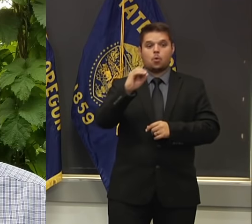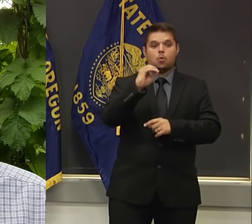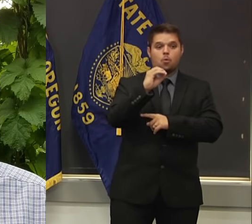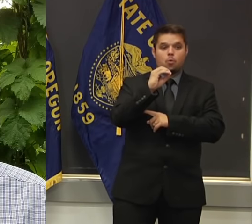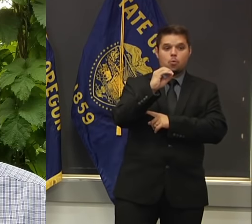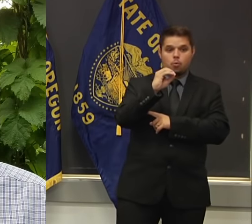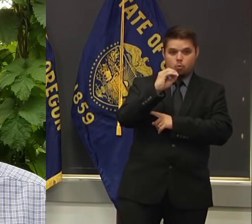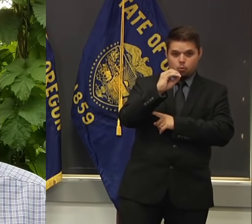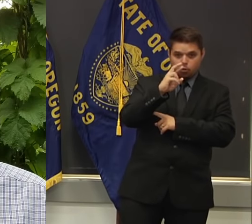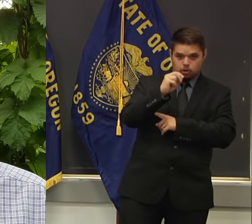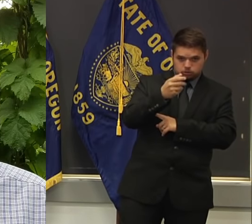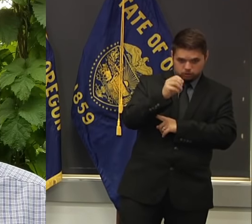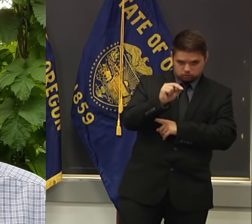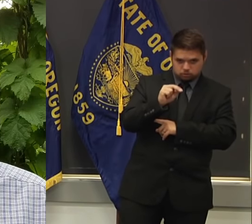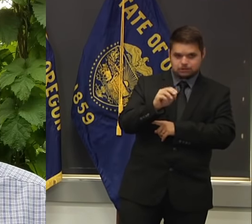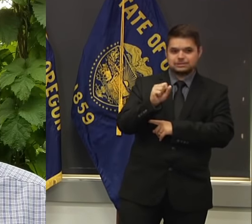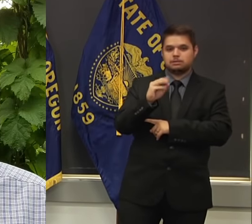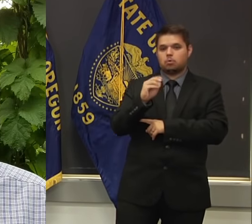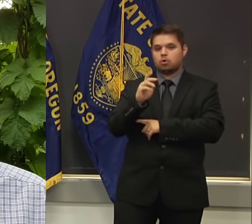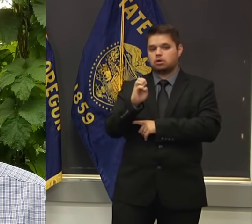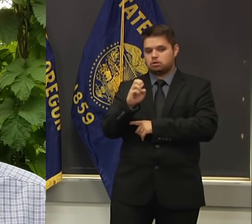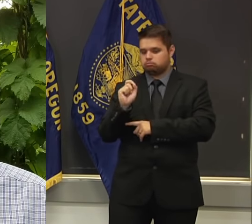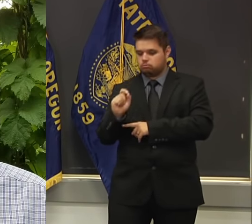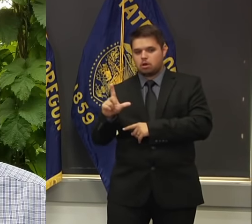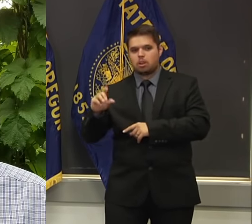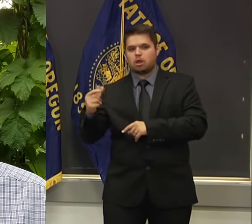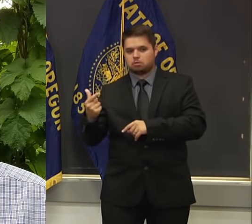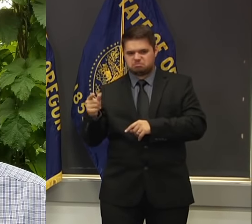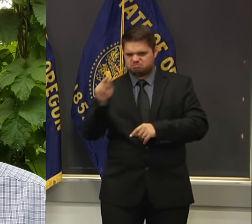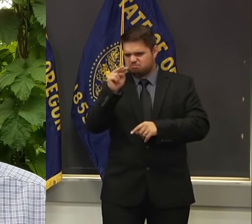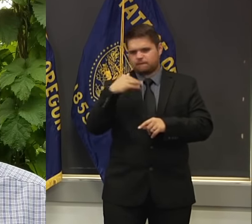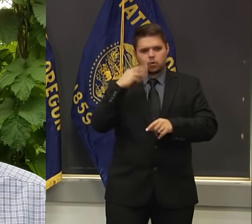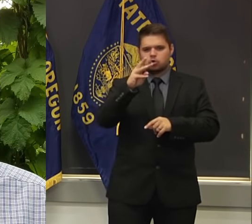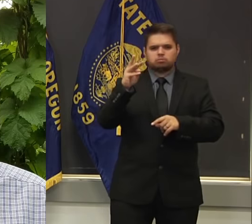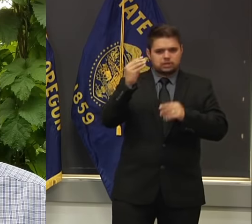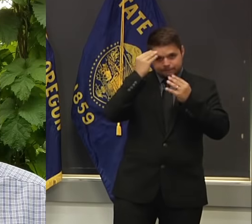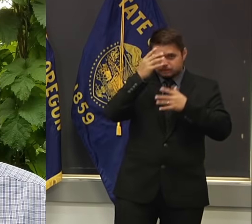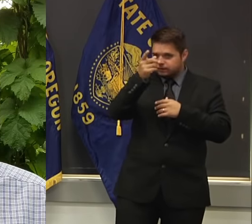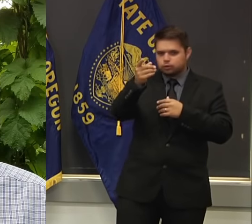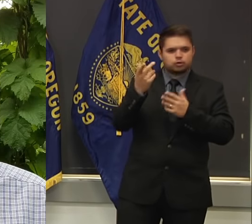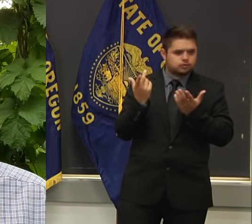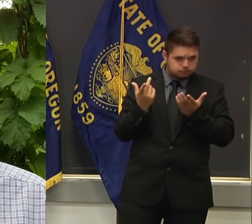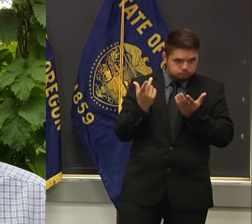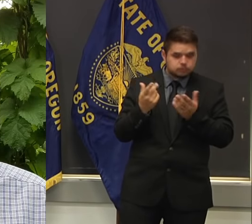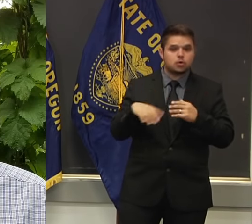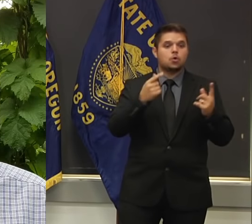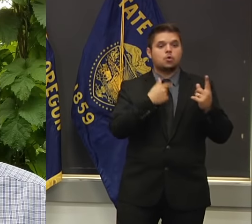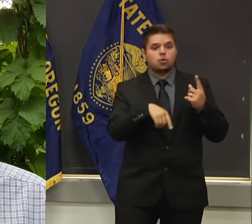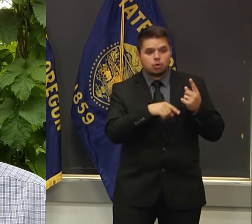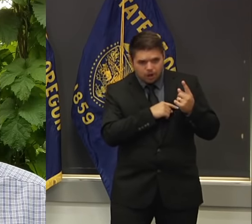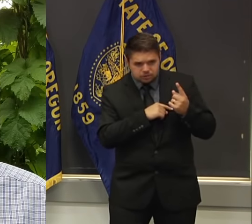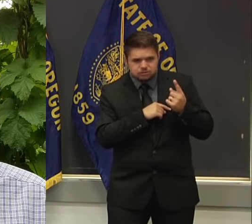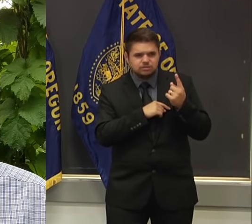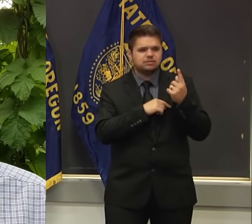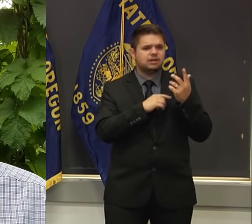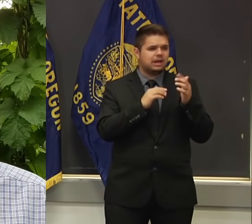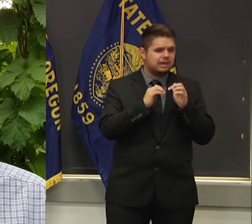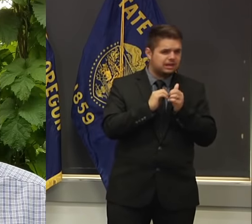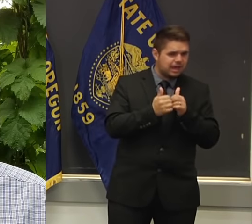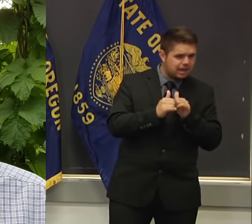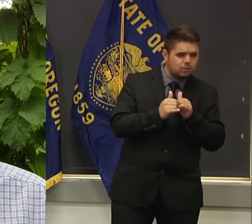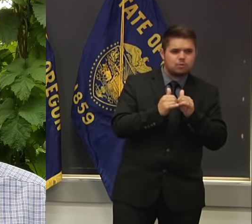oregonsmoke.blogspot.com. It's basically a one-stop website where you can get information not only about air quality, but you can see how the air quality matches up with where